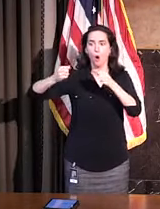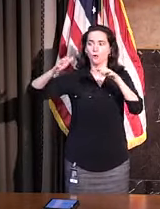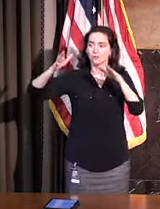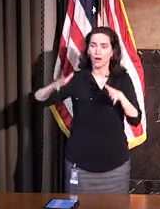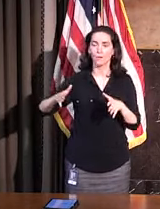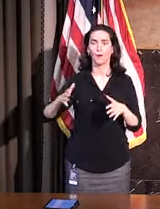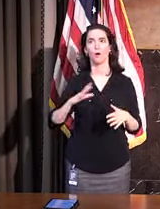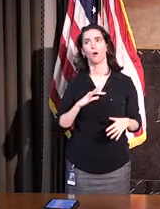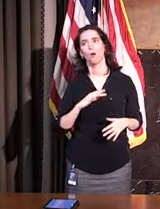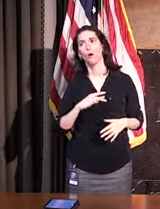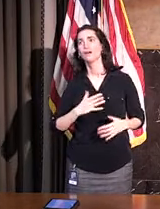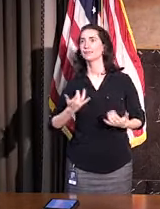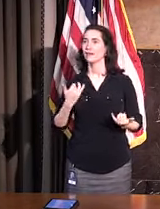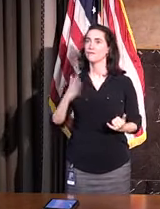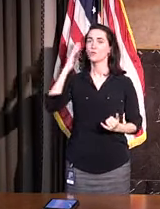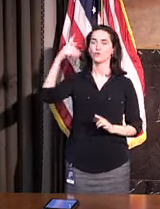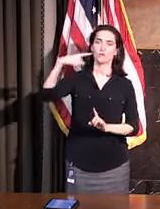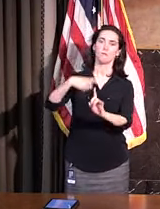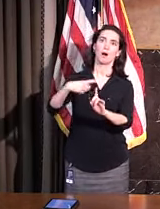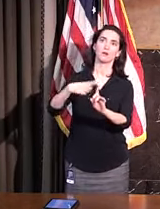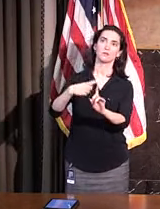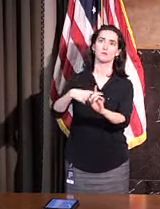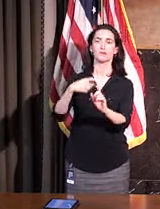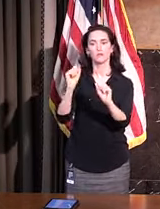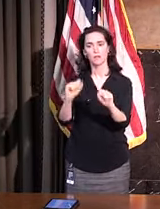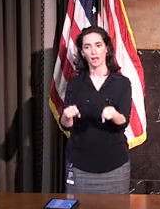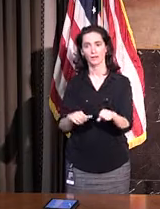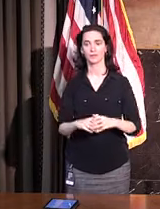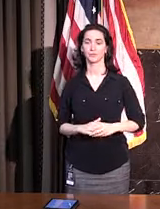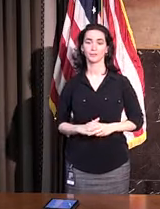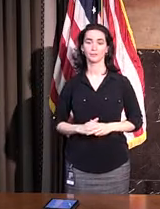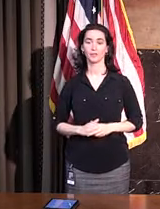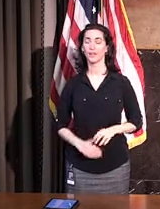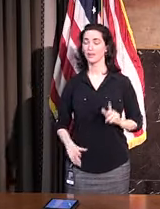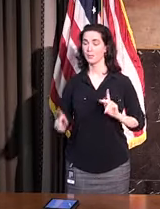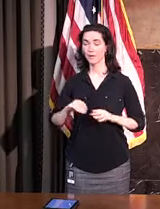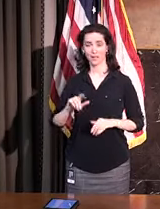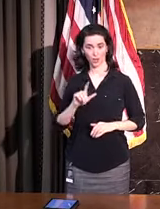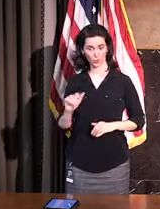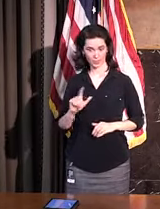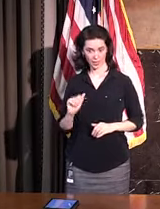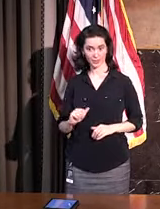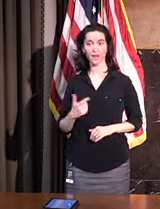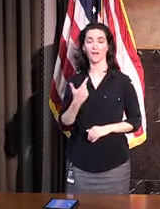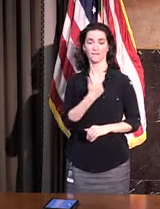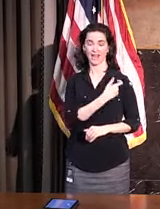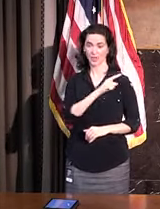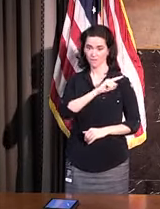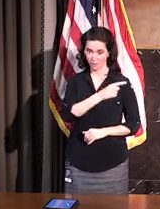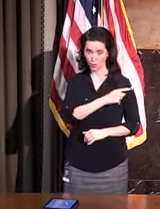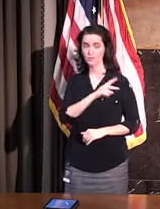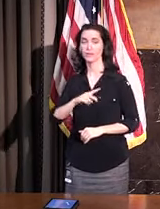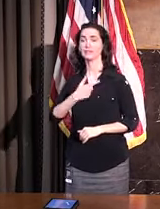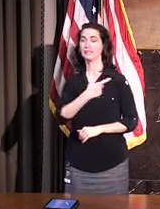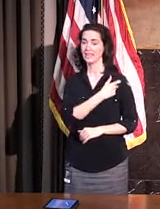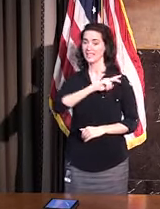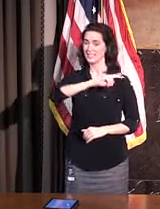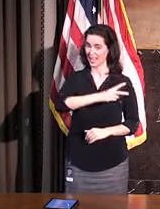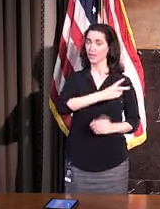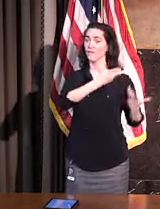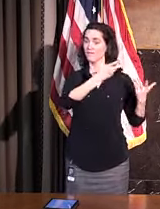light at the end of the tunnel. The number of Louisianans who've completed their vaccine series now exceeds the number